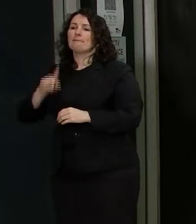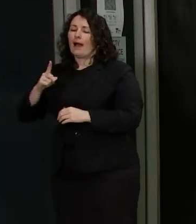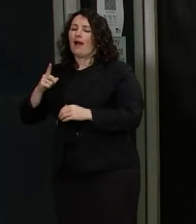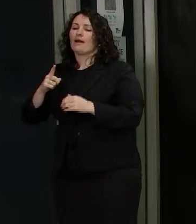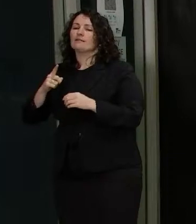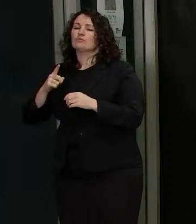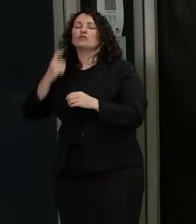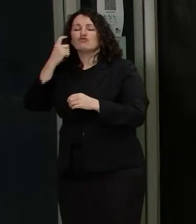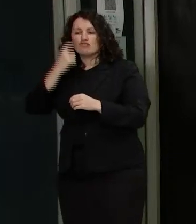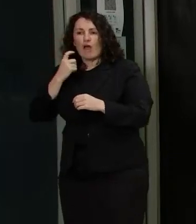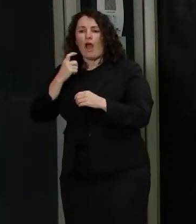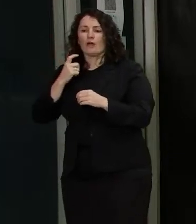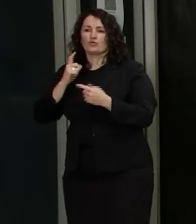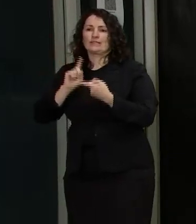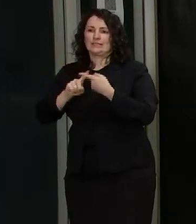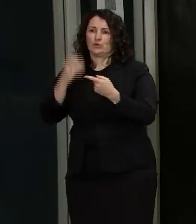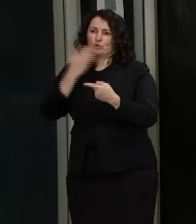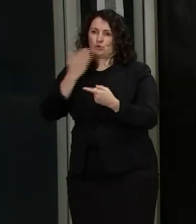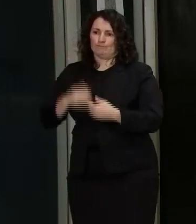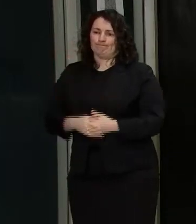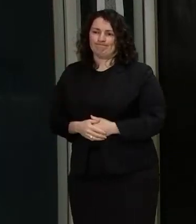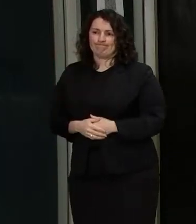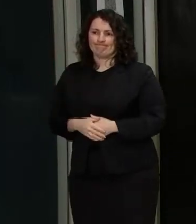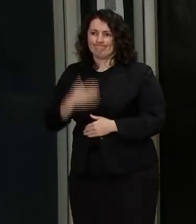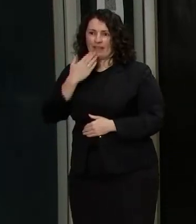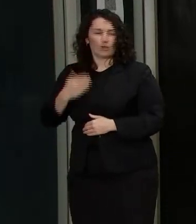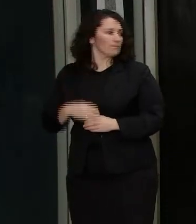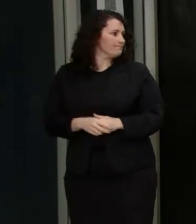resort. All right, thanks everyone.